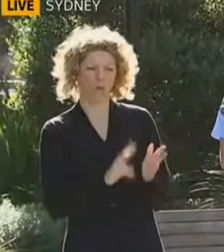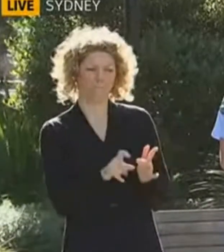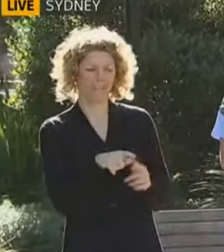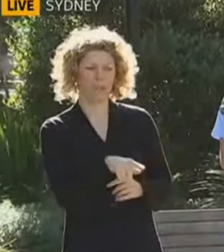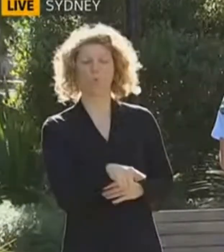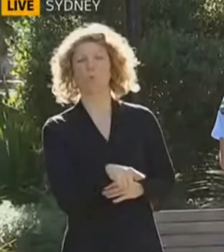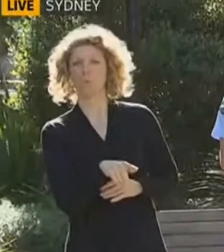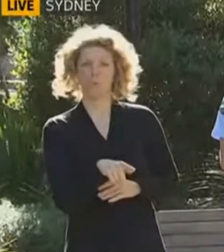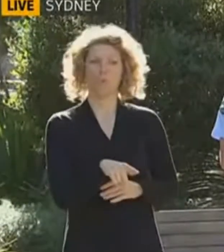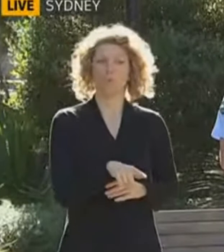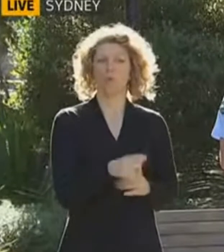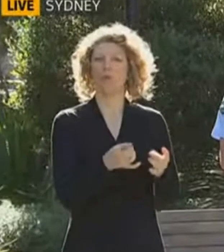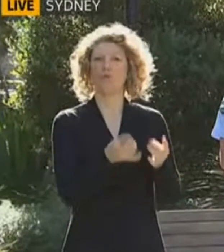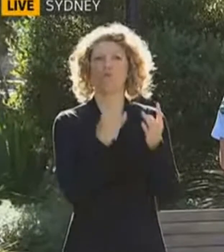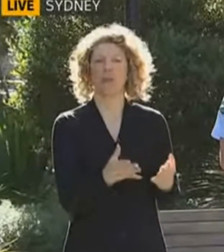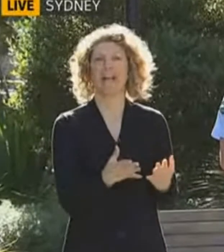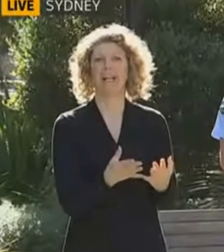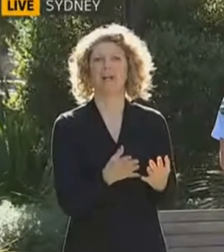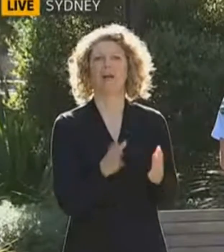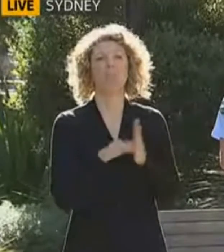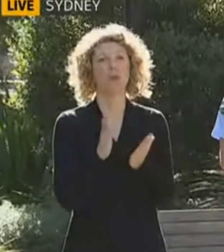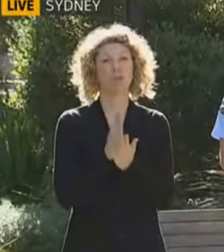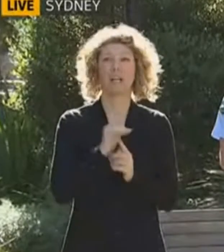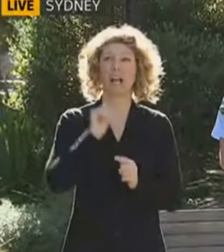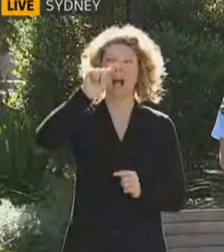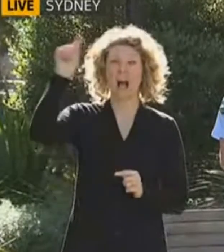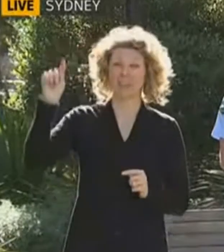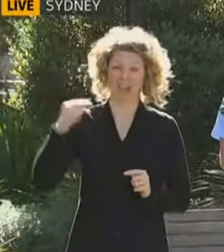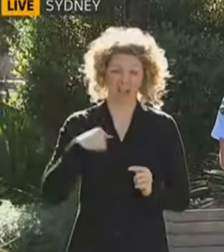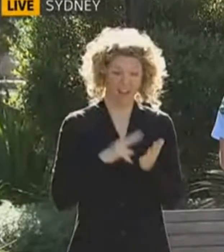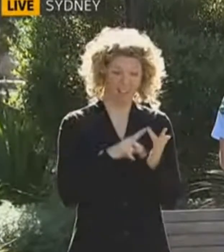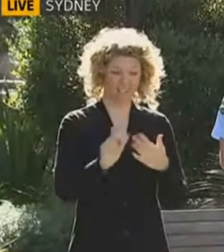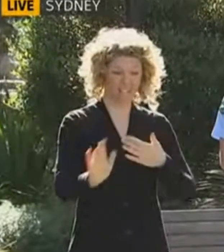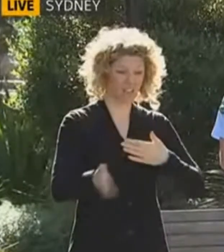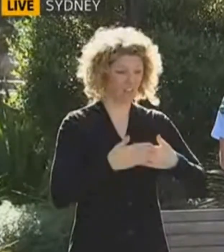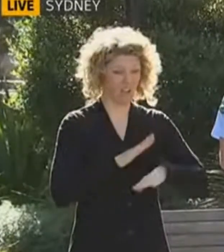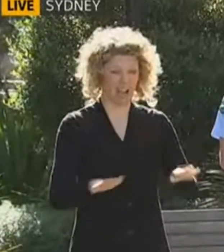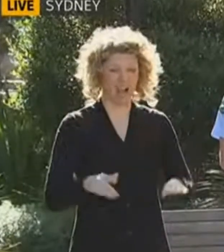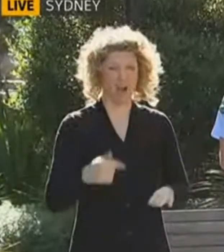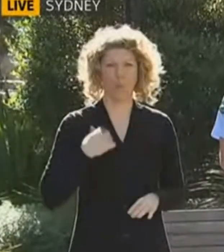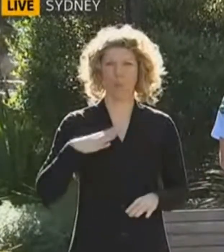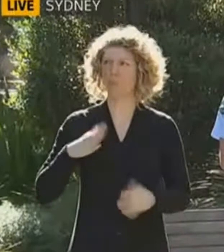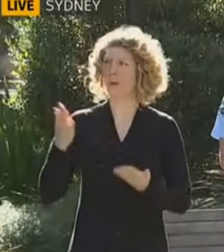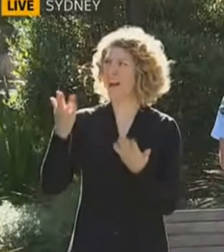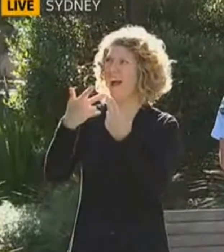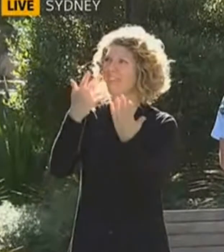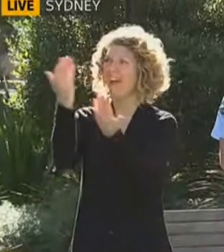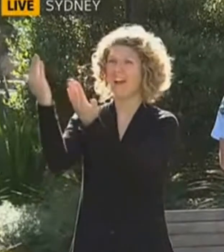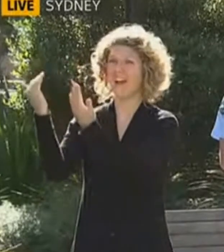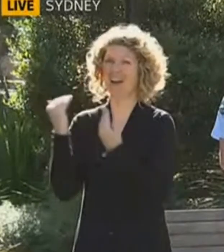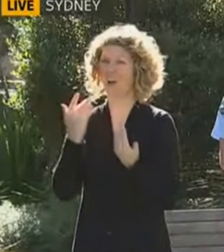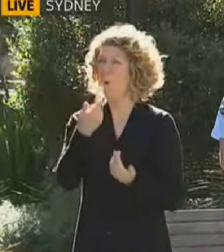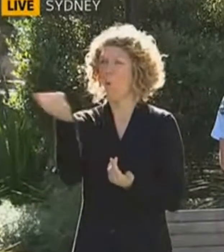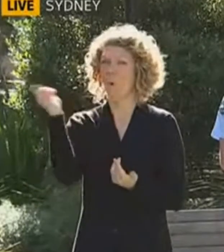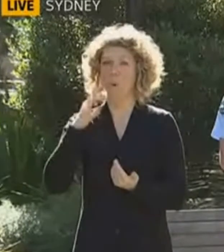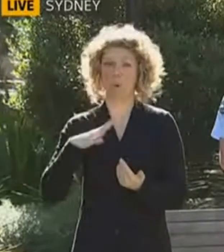now take off your borders with New South Wales, because in terms of jobs and economic activity, whilst all of us need to support Victoria during this